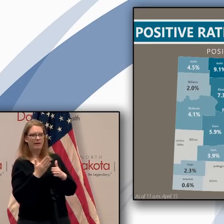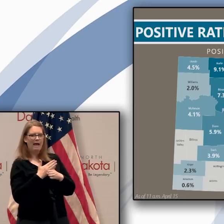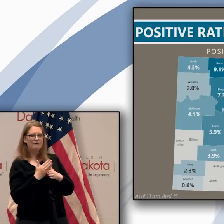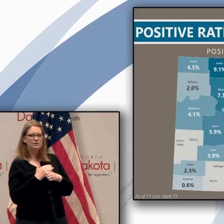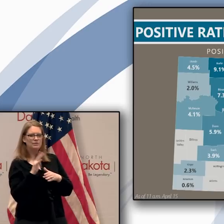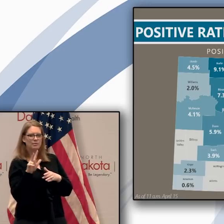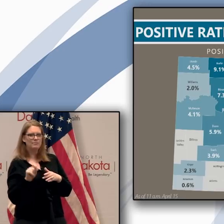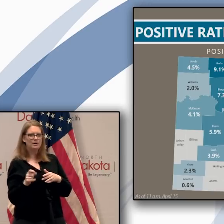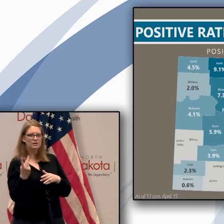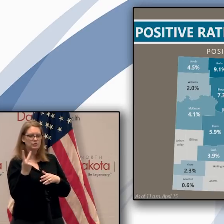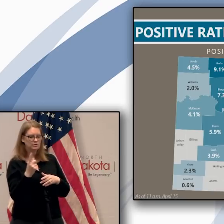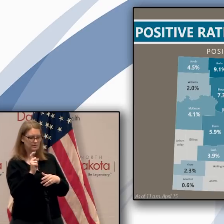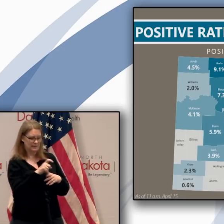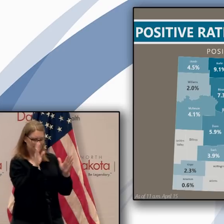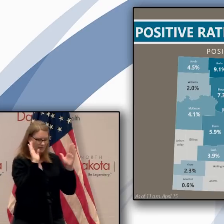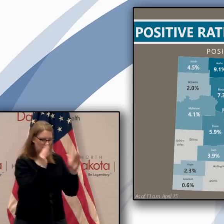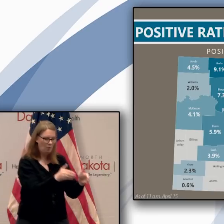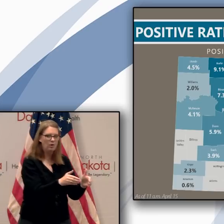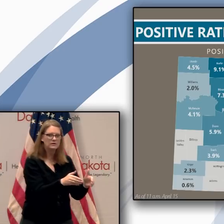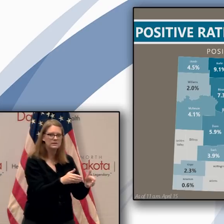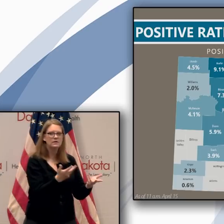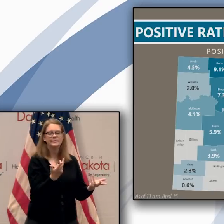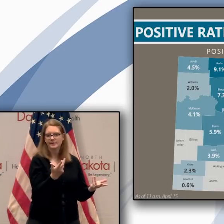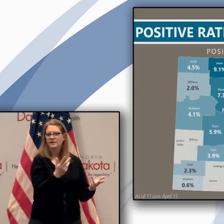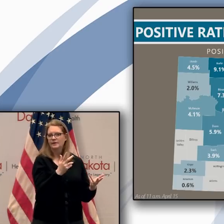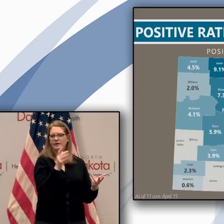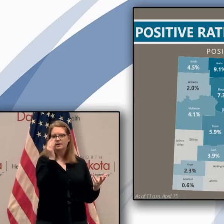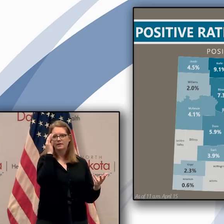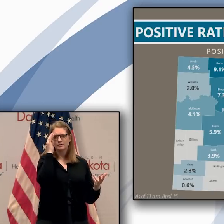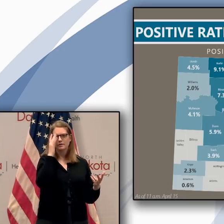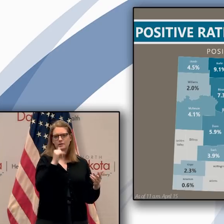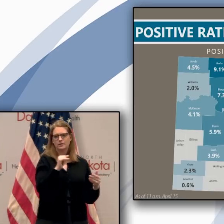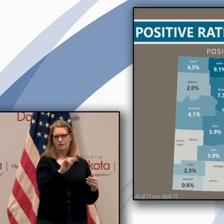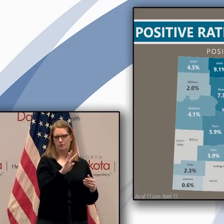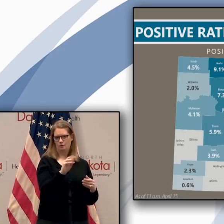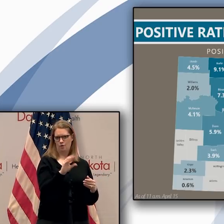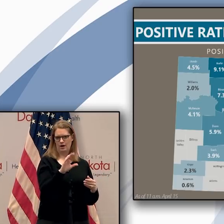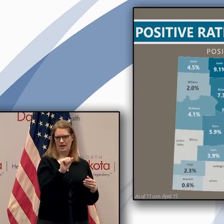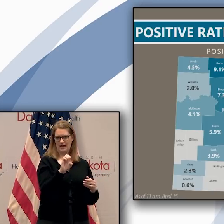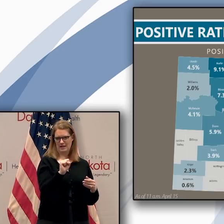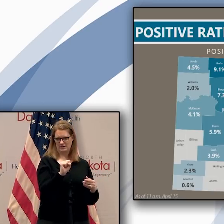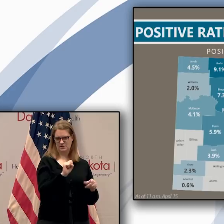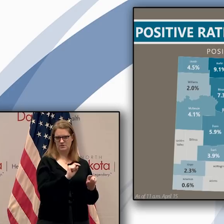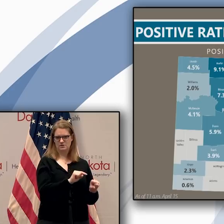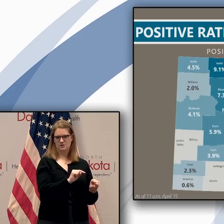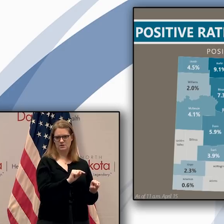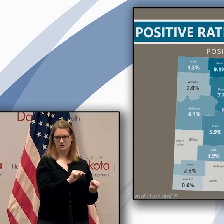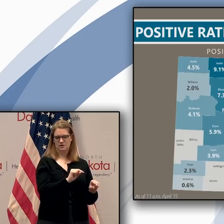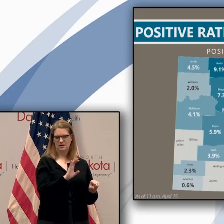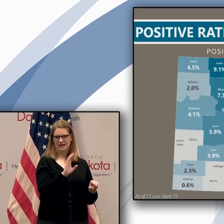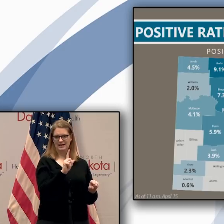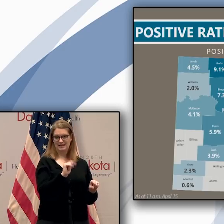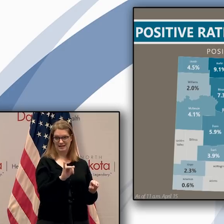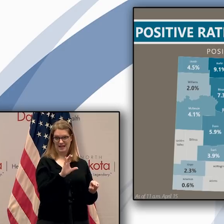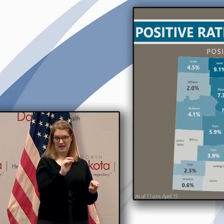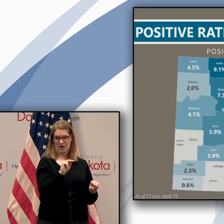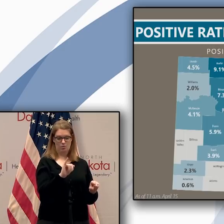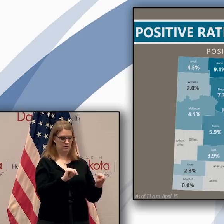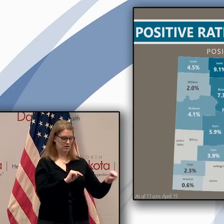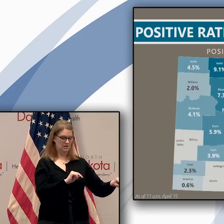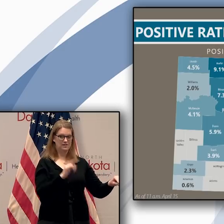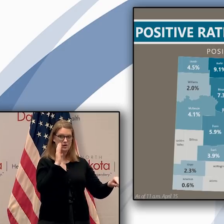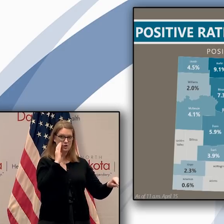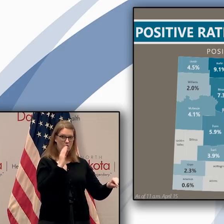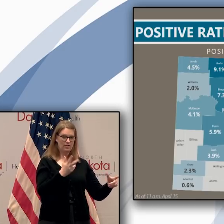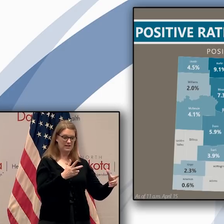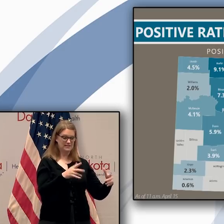we have to pay attention to that. And as I mentioned yesterday, again, there was 40 cases through yesterday in Clay County, and that's all part of the same